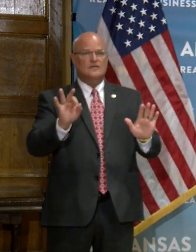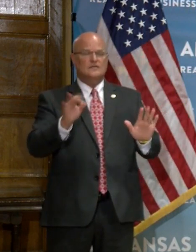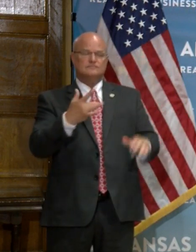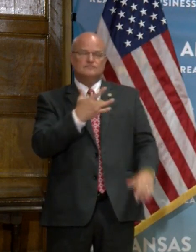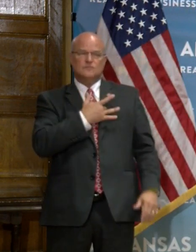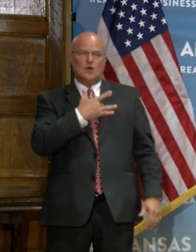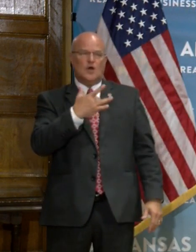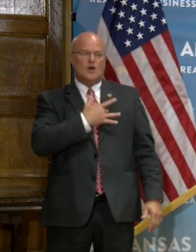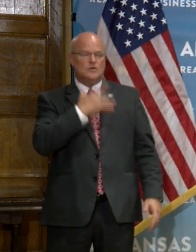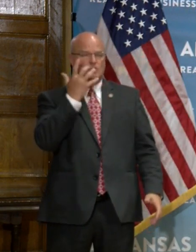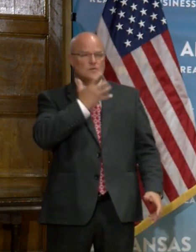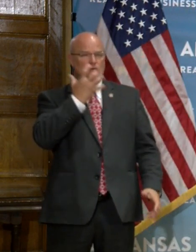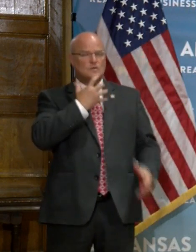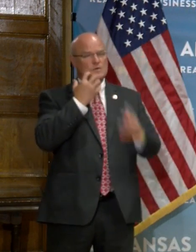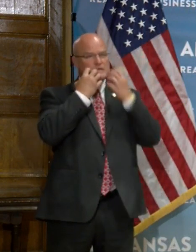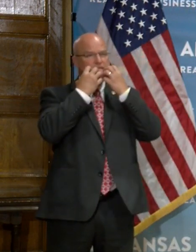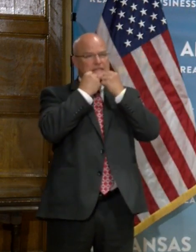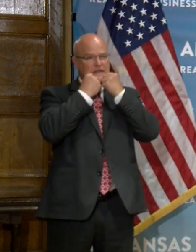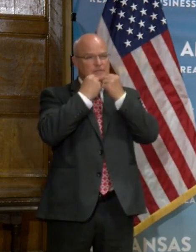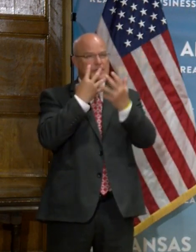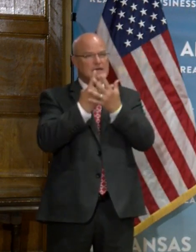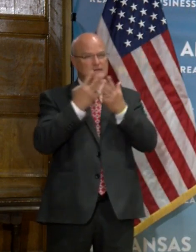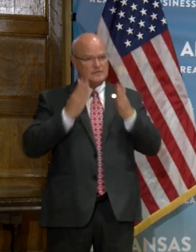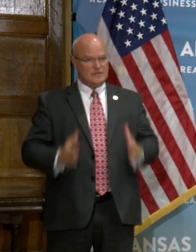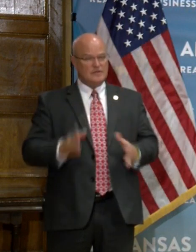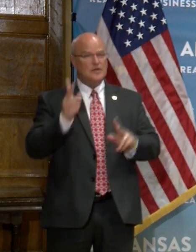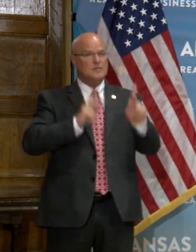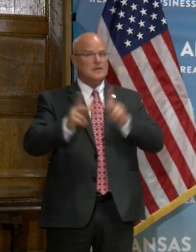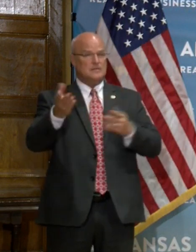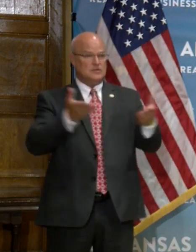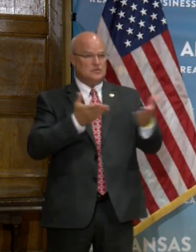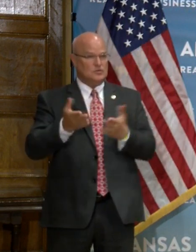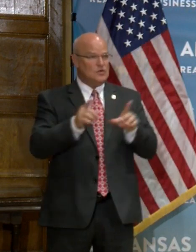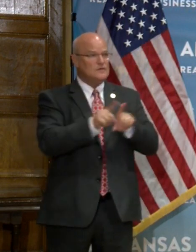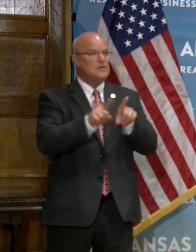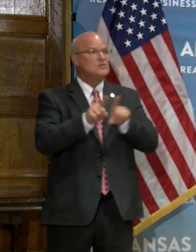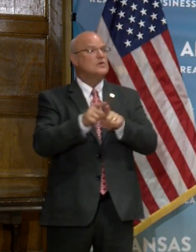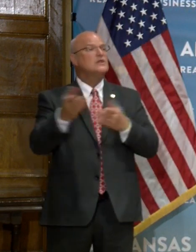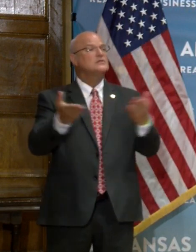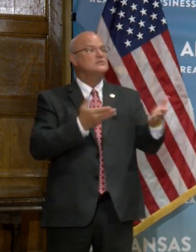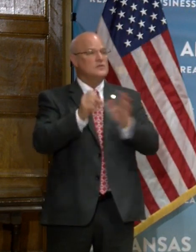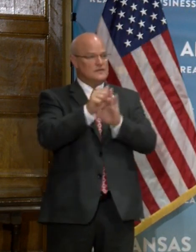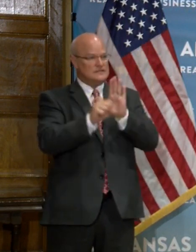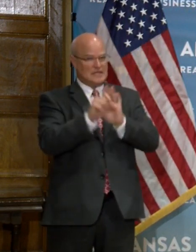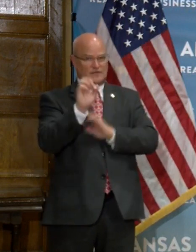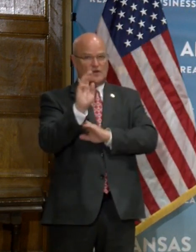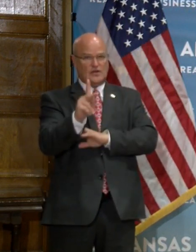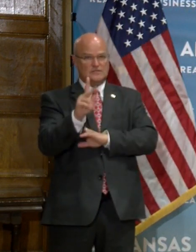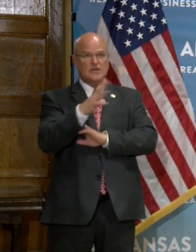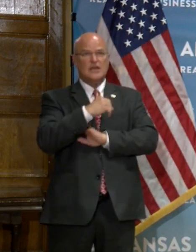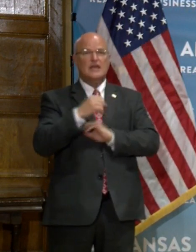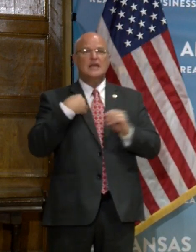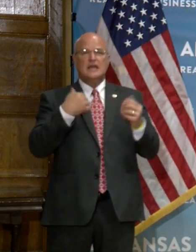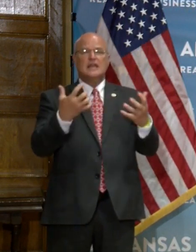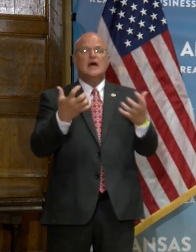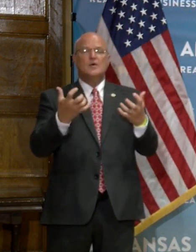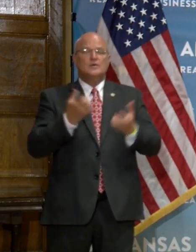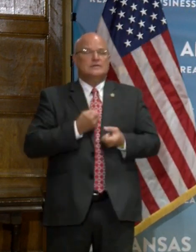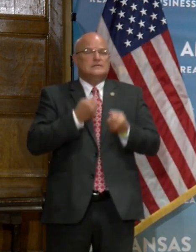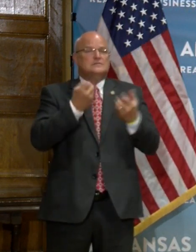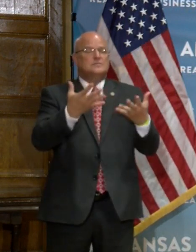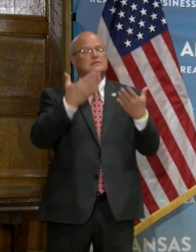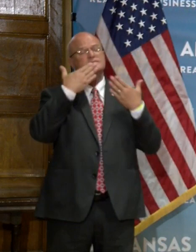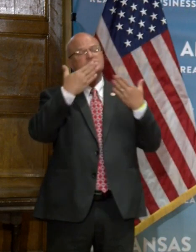heart, caring about the inmates, the people she serves, as well as serving the state of Arkansas. And I just want to express